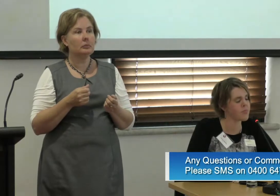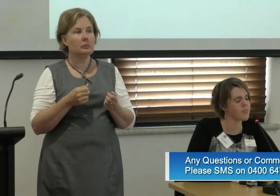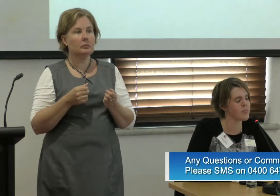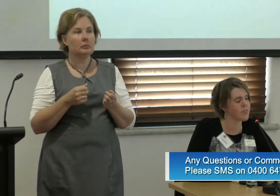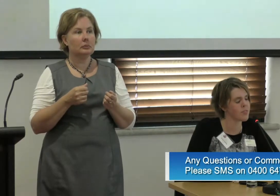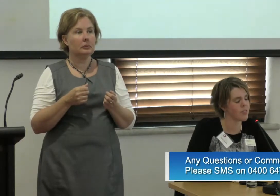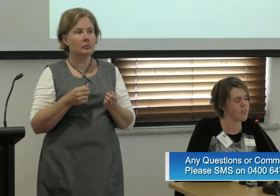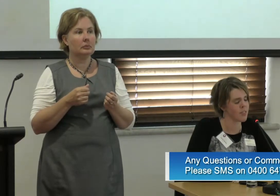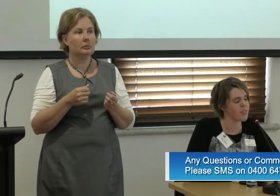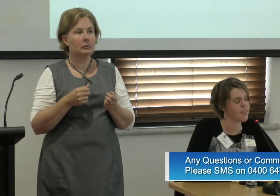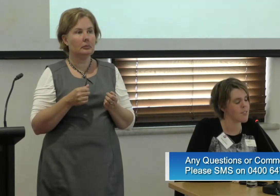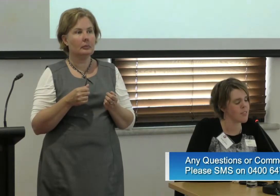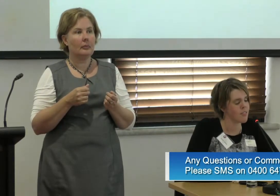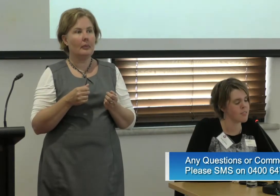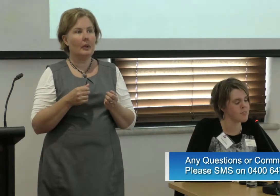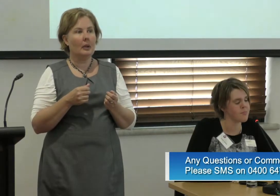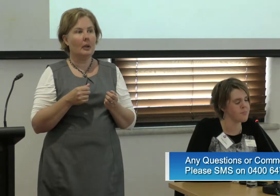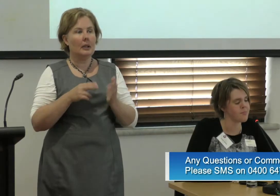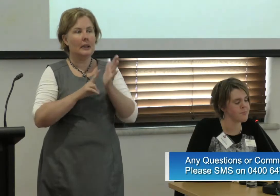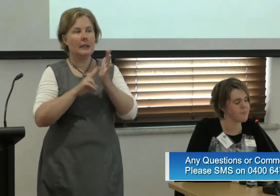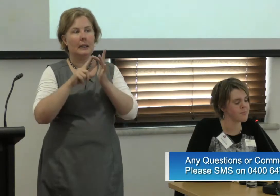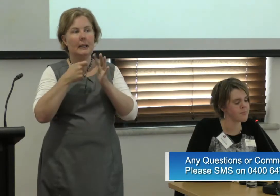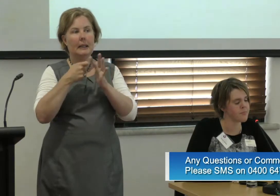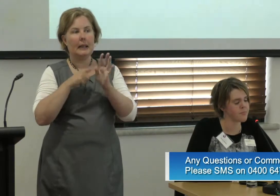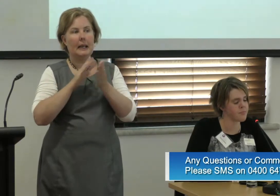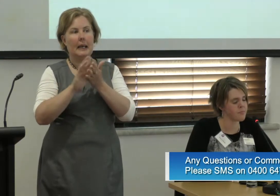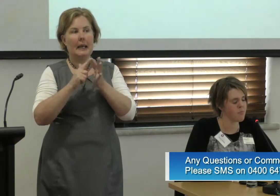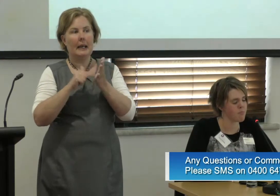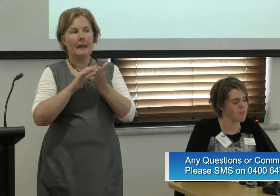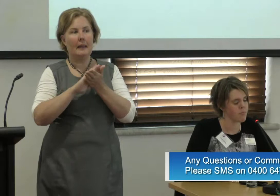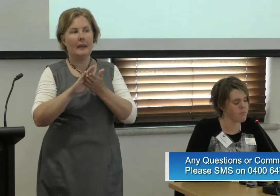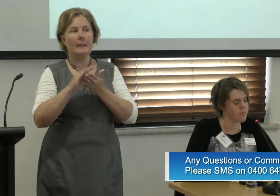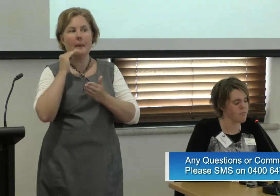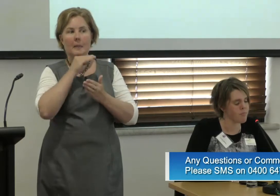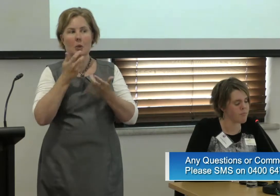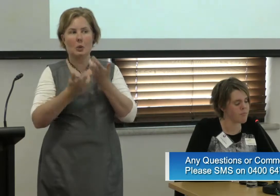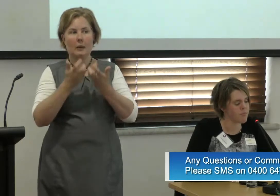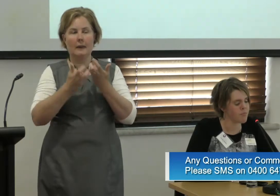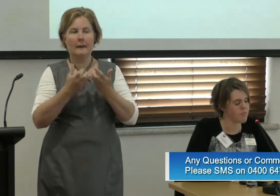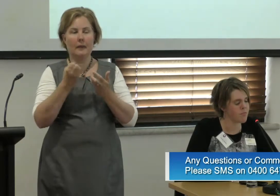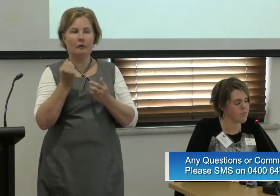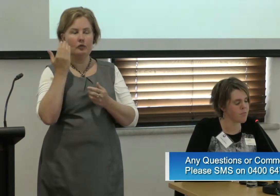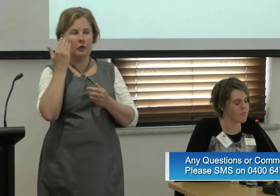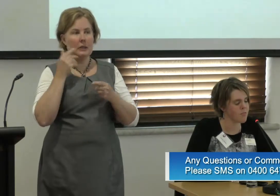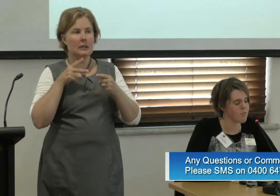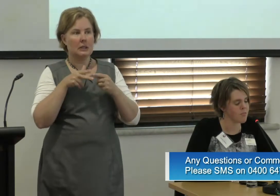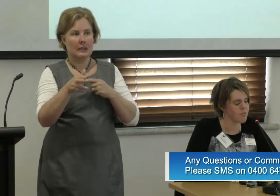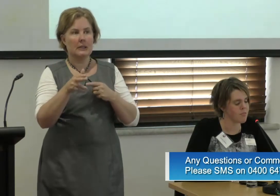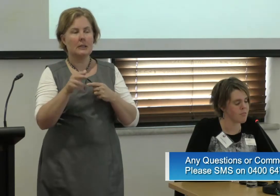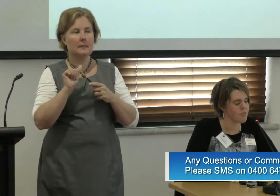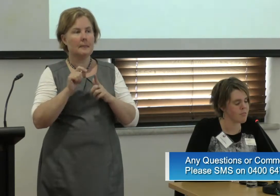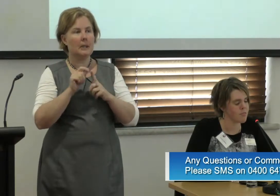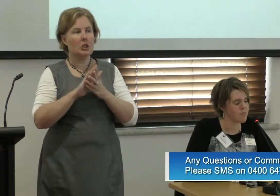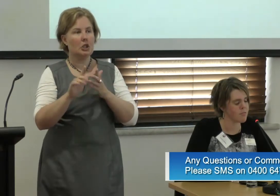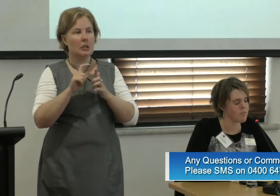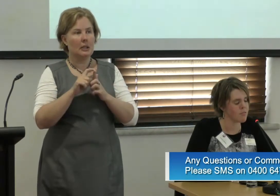Nikki Heath at Melbourne University has written a PhD which has just been released recently on the difference